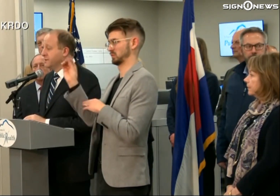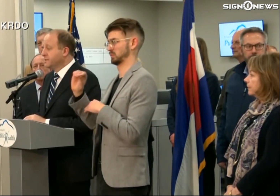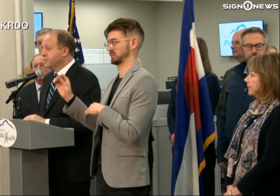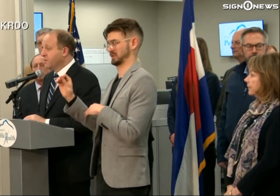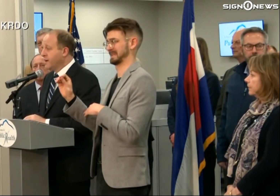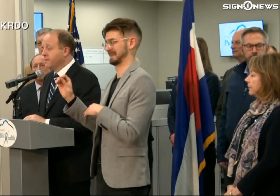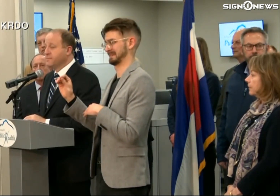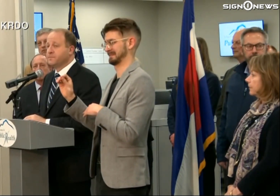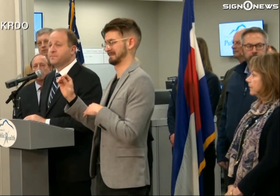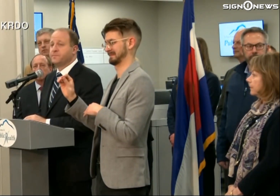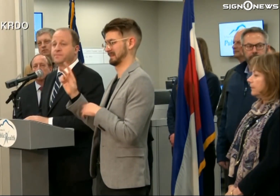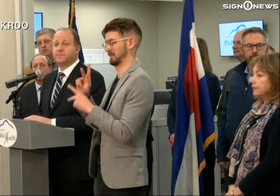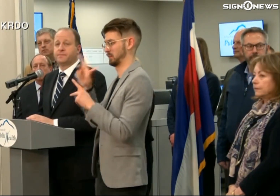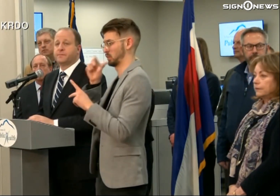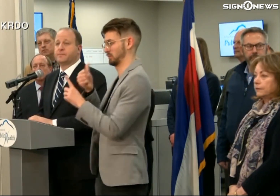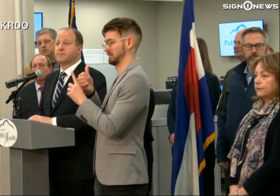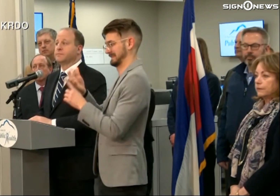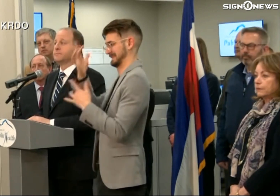medical treatment that's required.